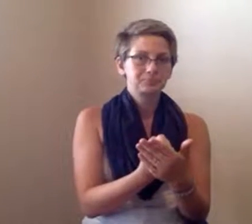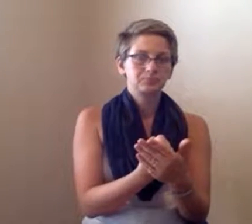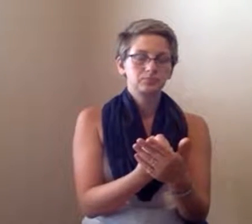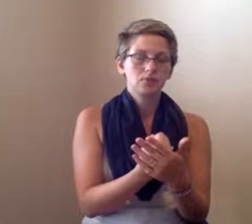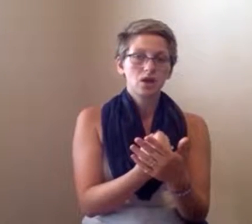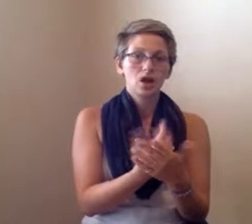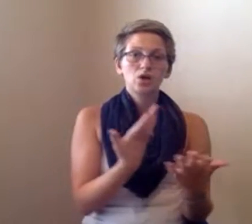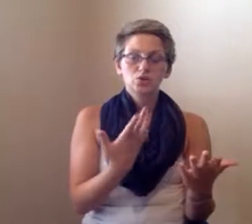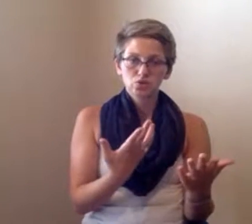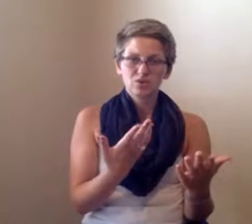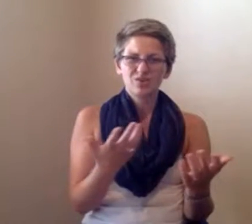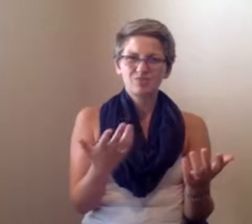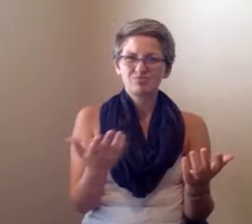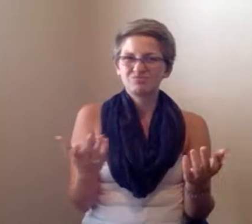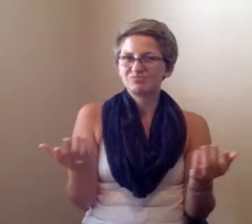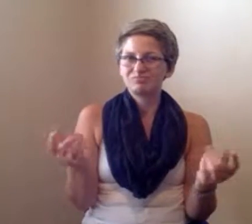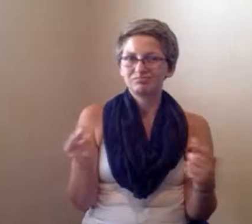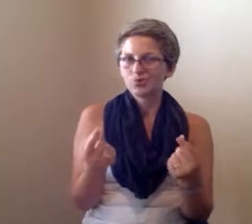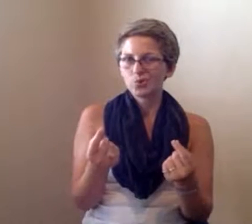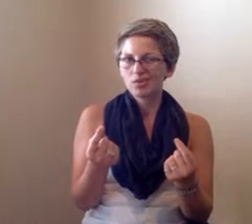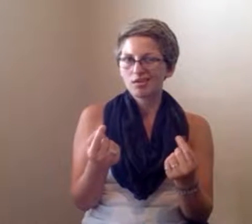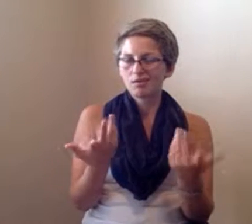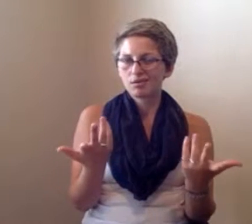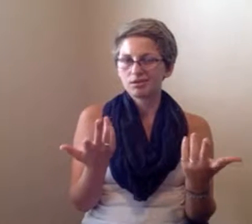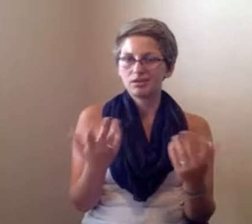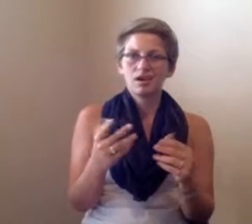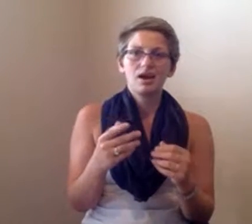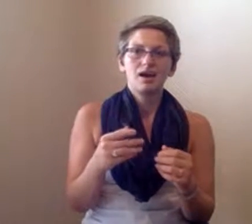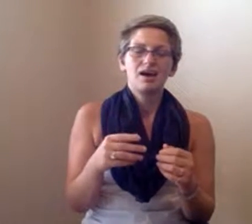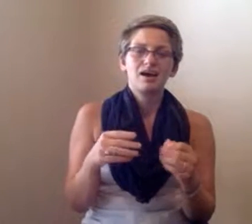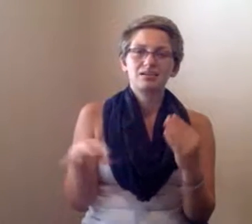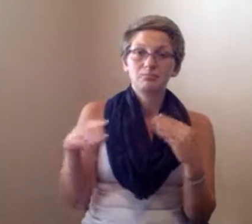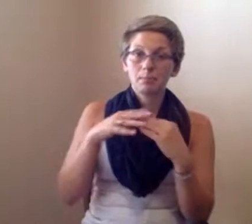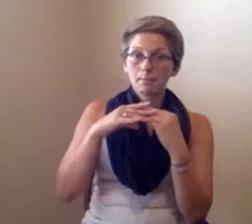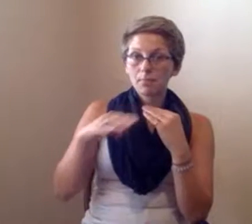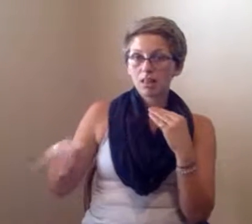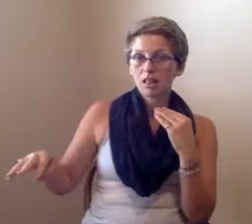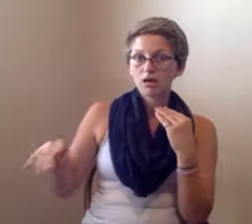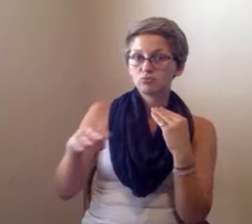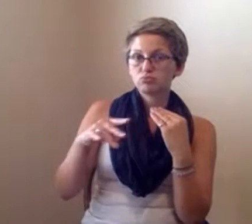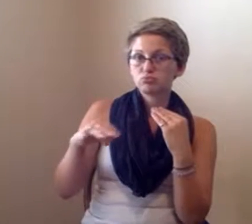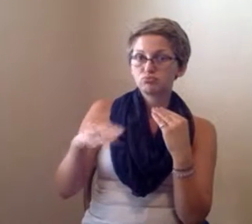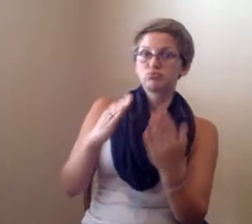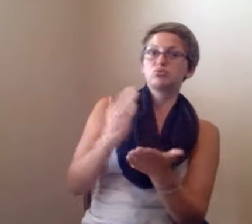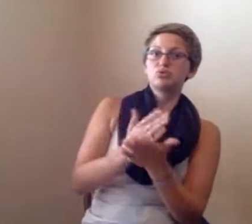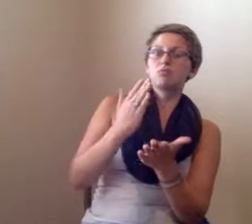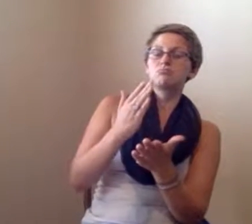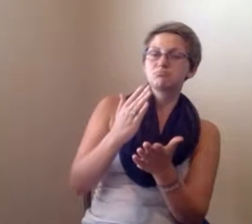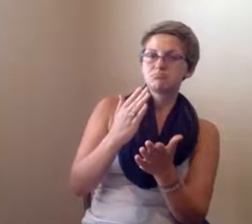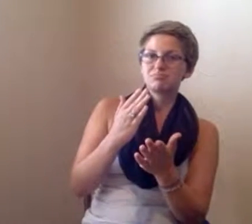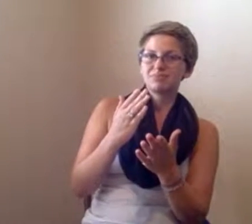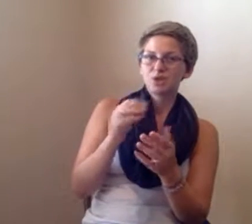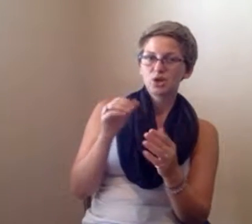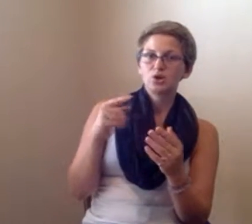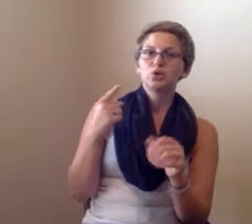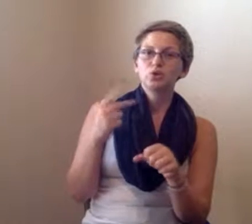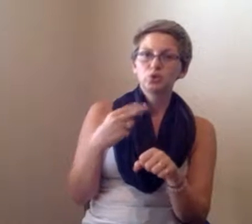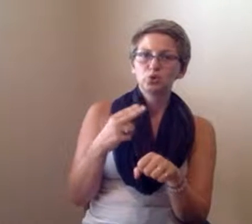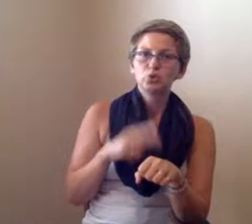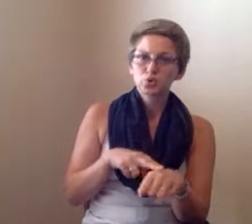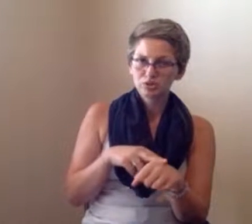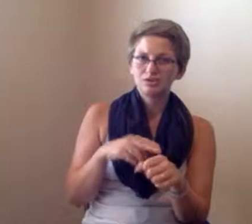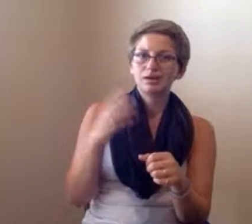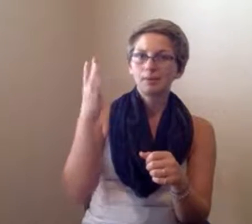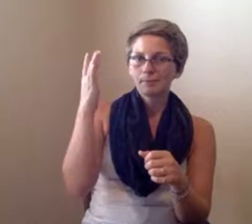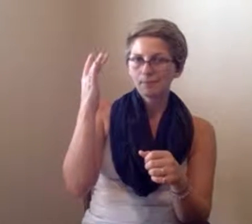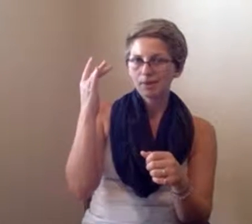to a section of the heart muscle becomes blocked, most often the result of coronary artery disease. So this is your heart. It's about